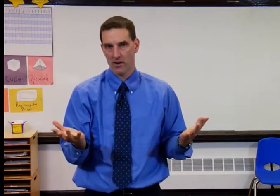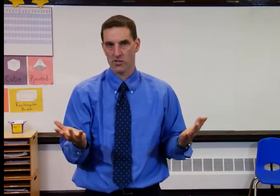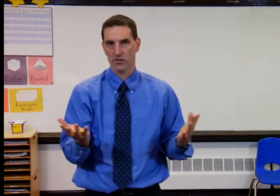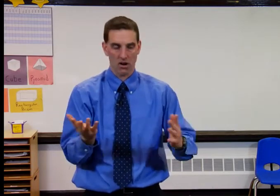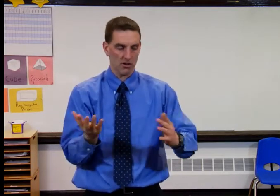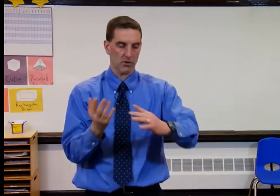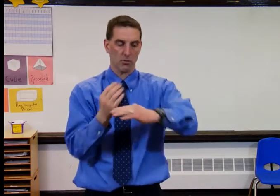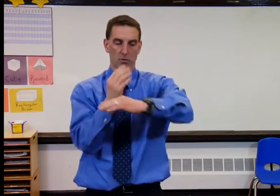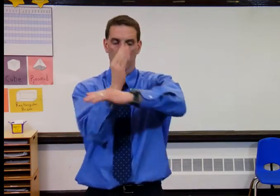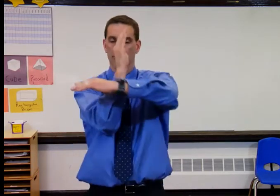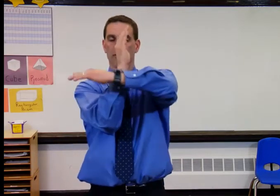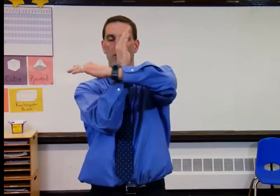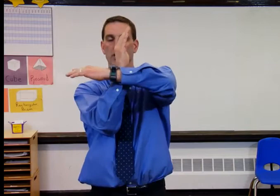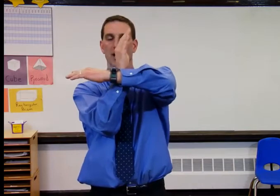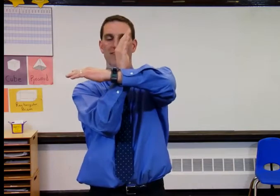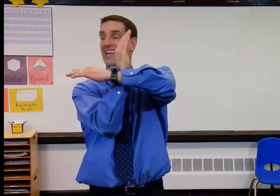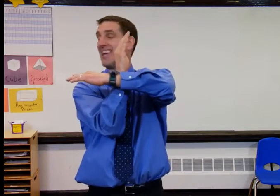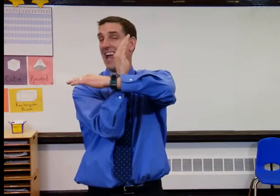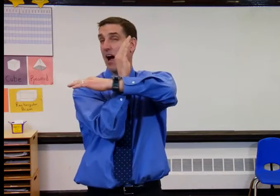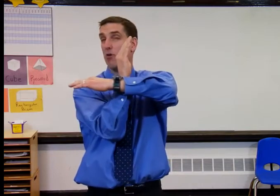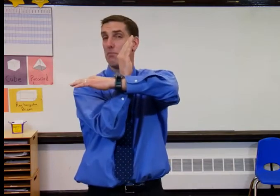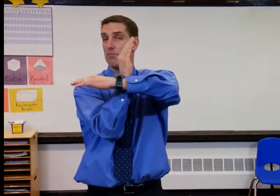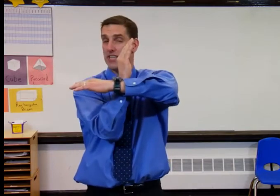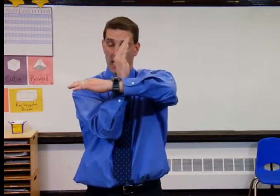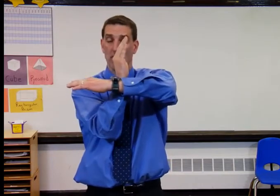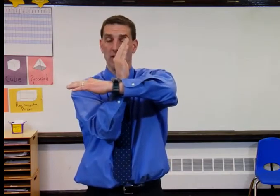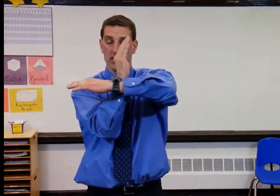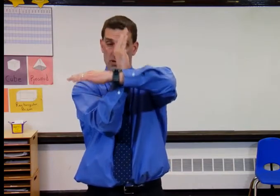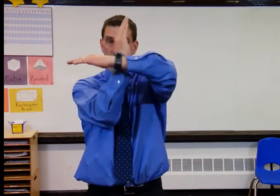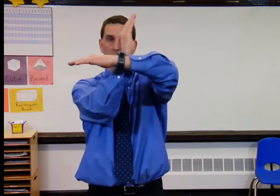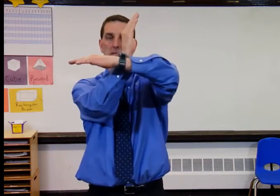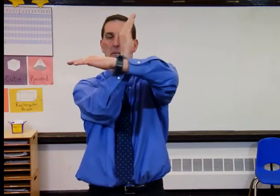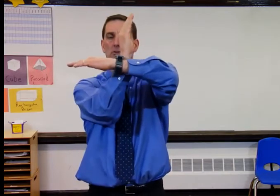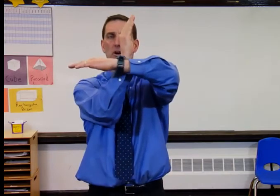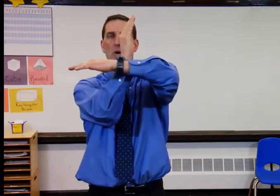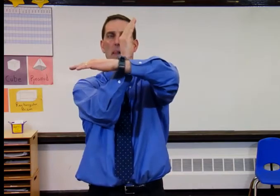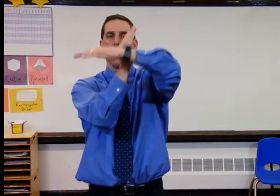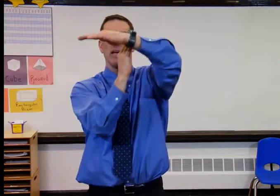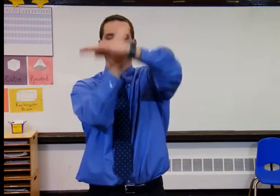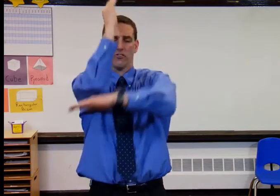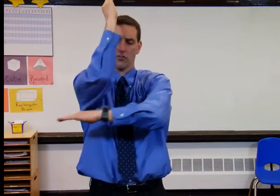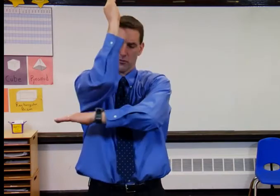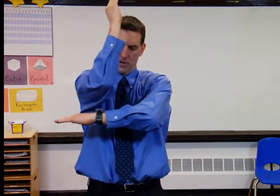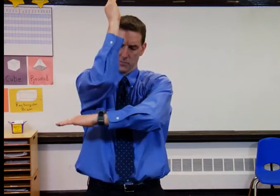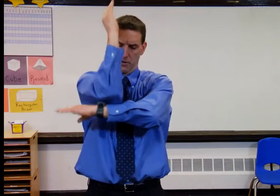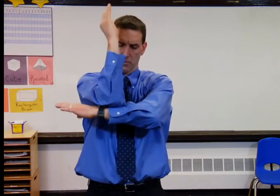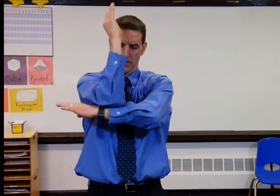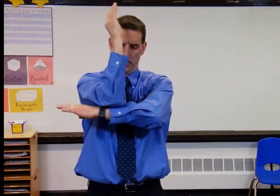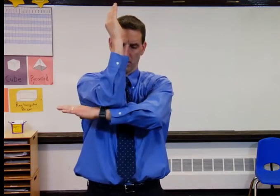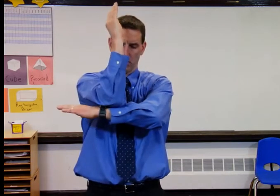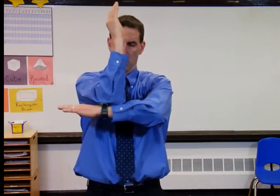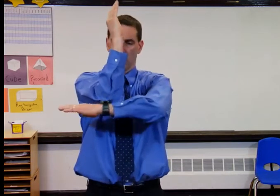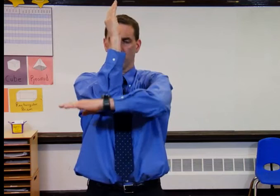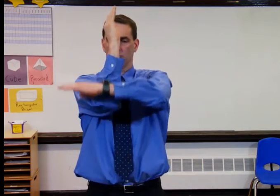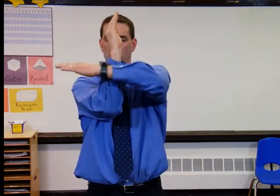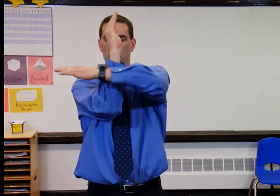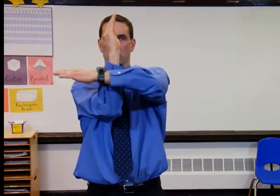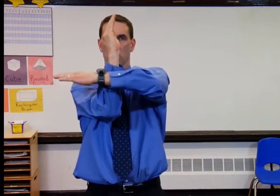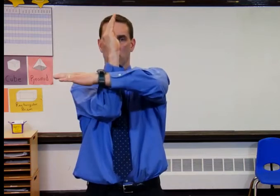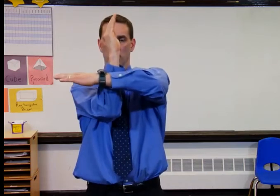are also looking for when you have an in-out table, a two-column table. So this is, for me, is perpendicular. This is going to become coordinate